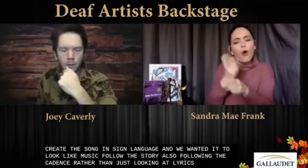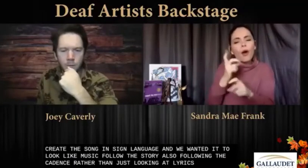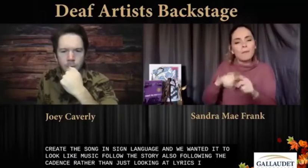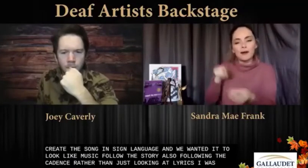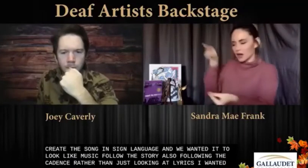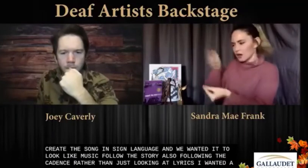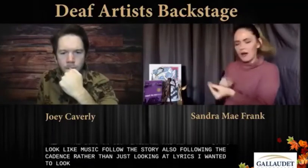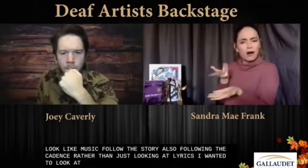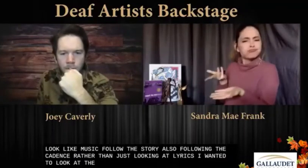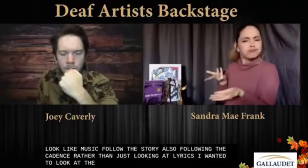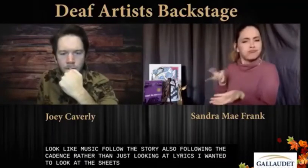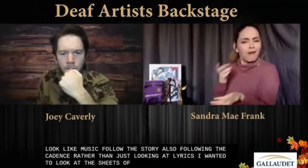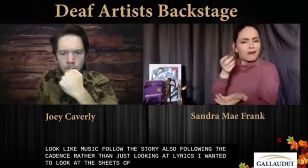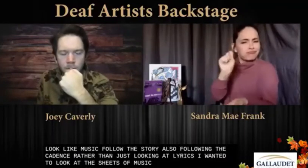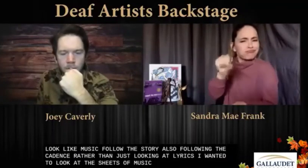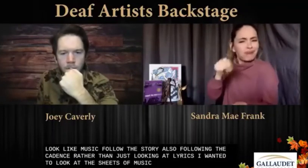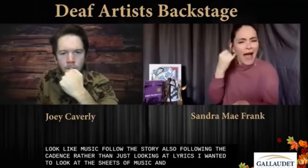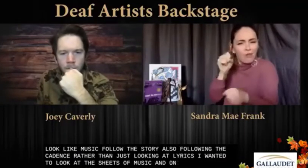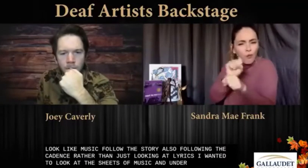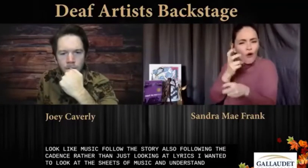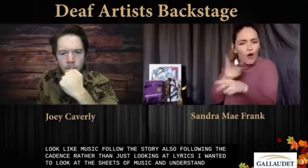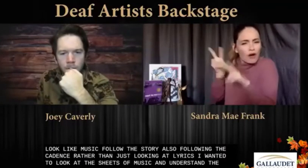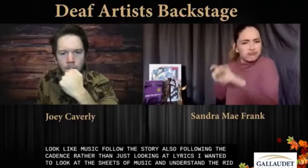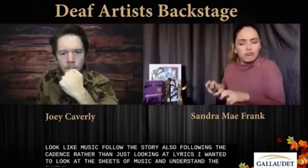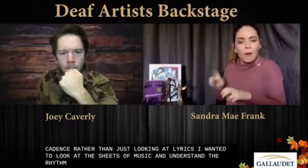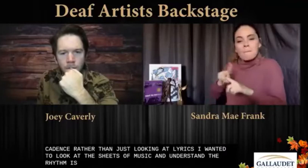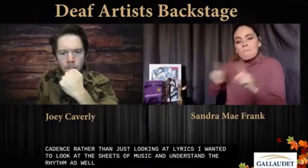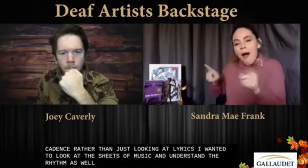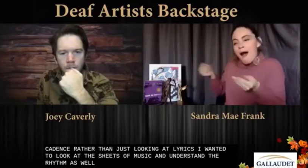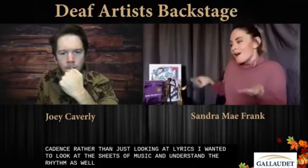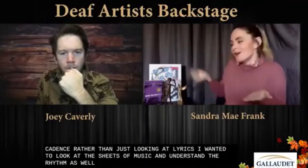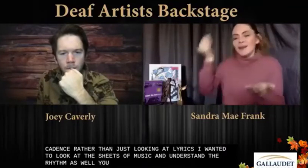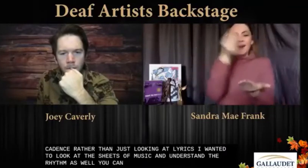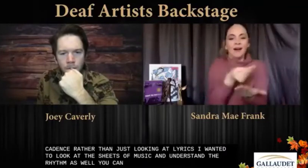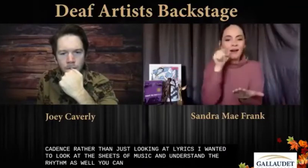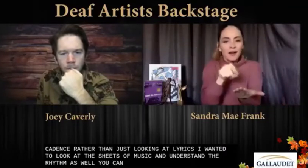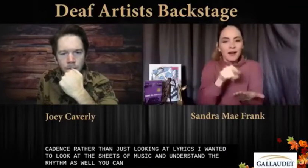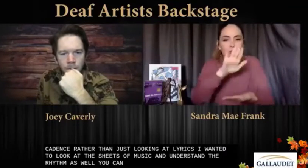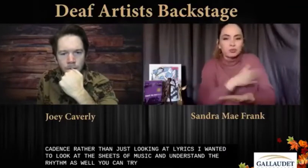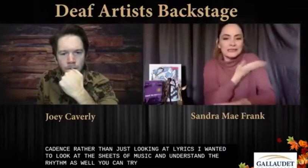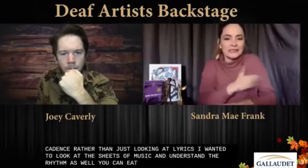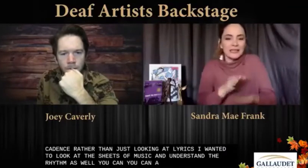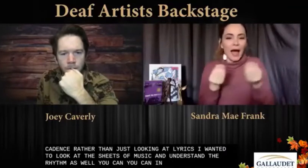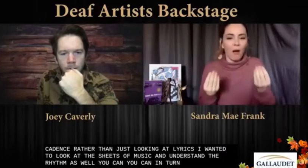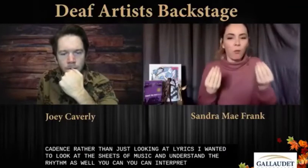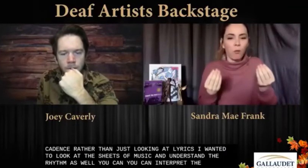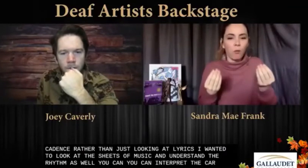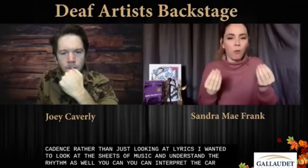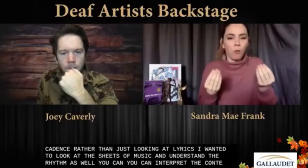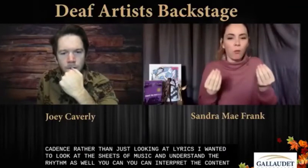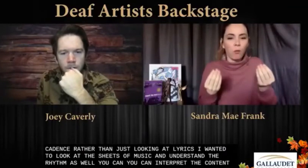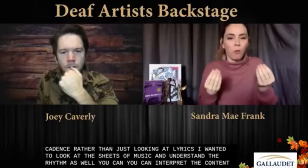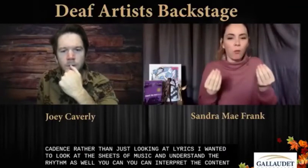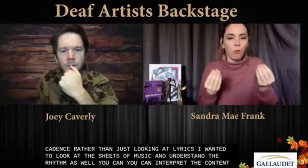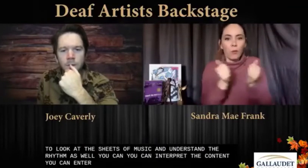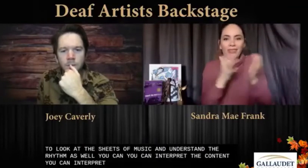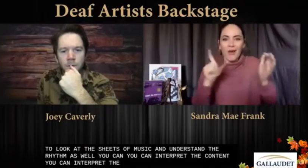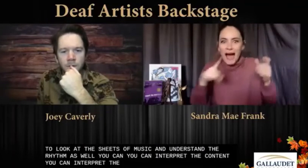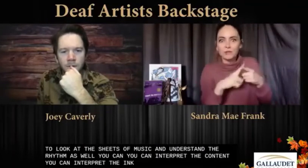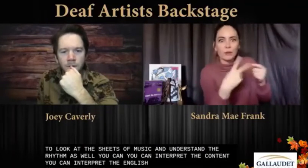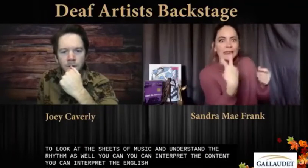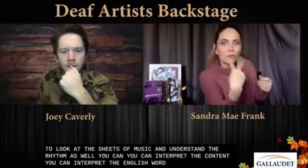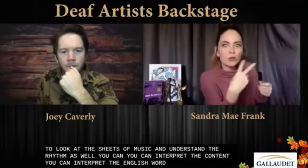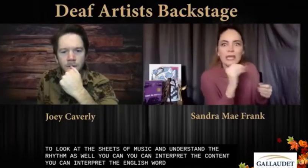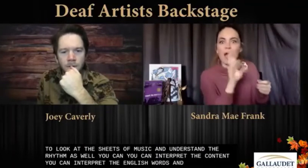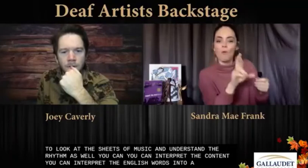I wanted to look at the sheets of music and understand the rhythm as well you can you can interpret the content you can interpret the English